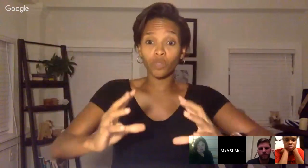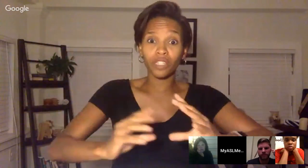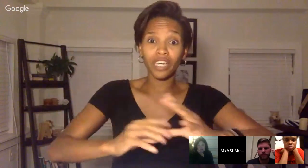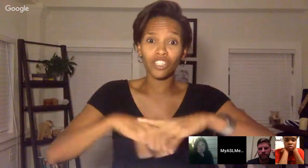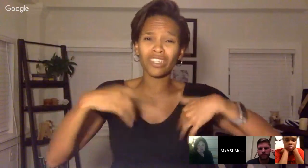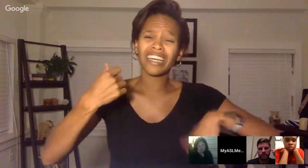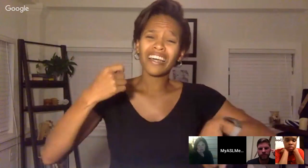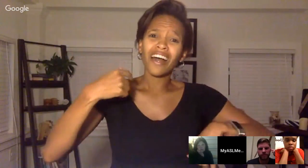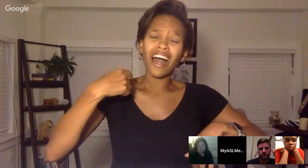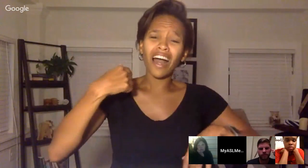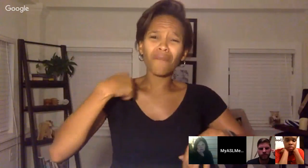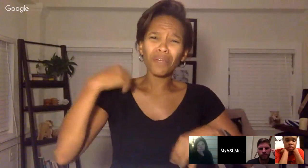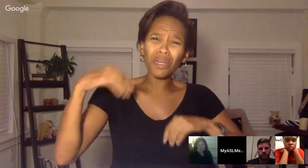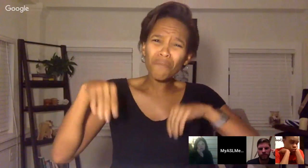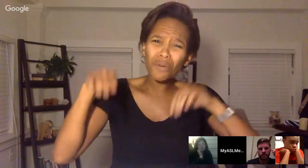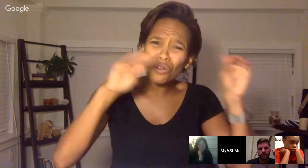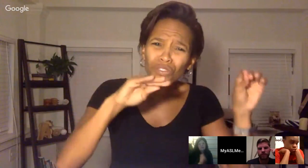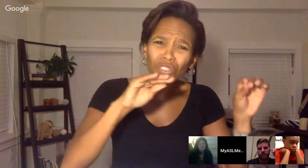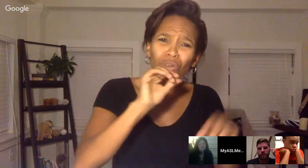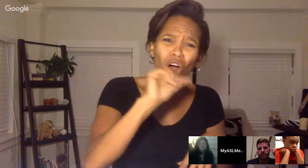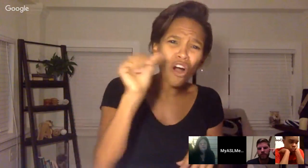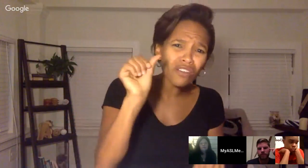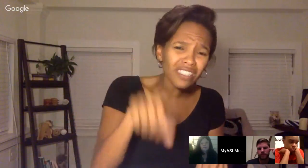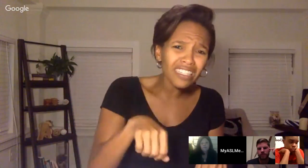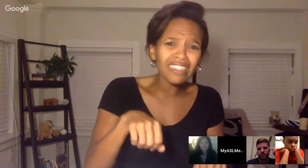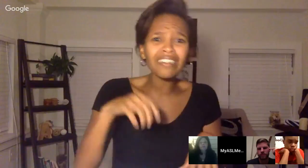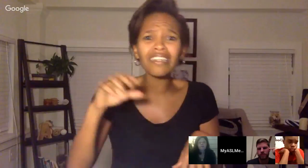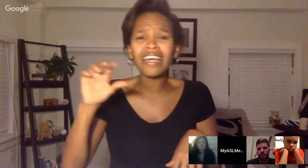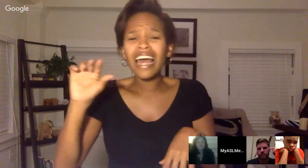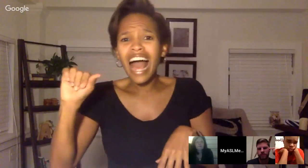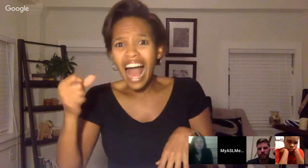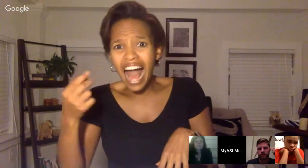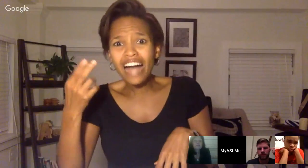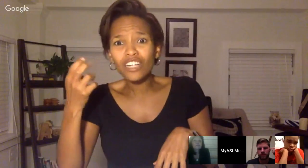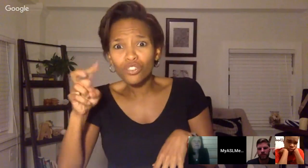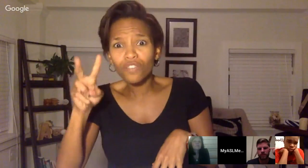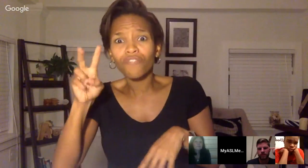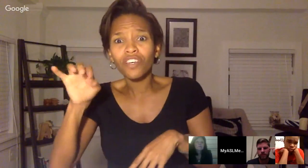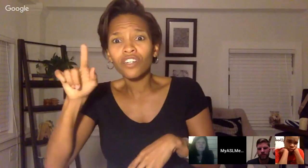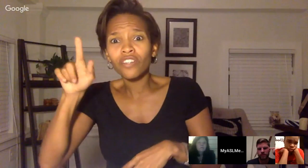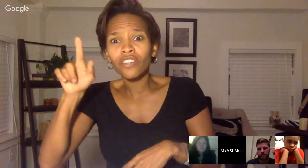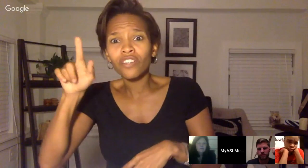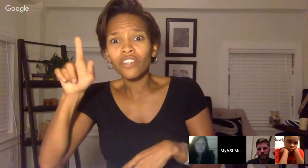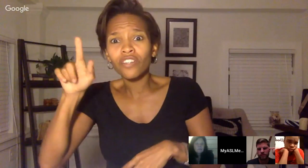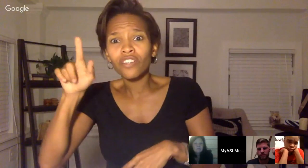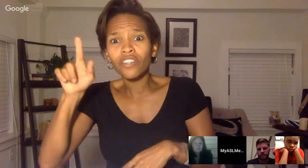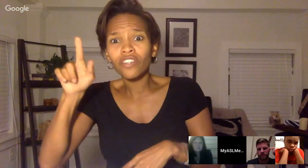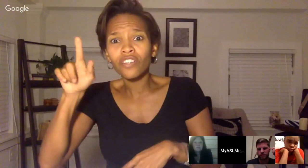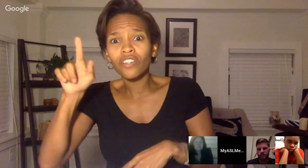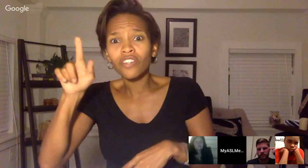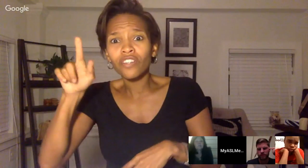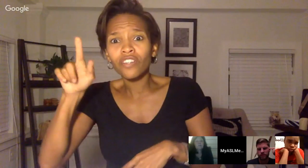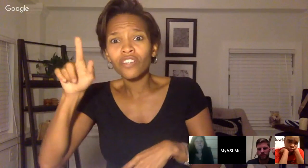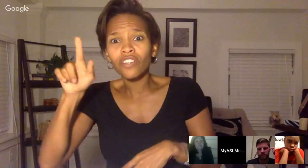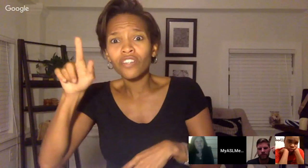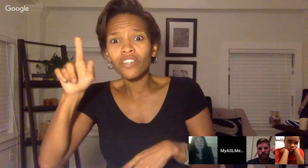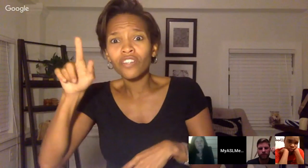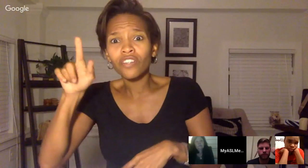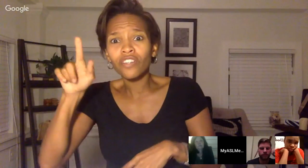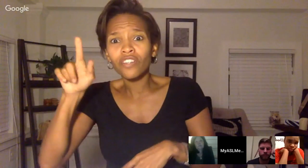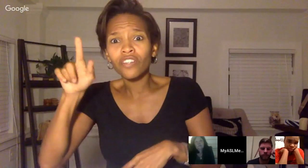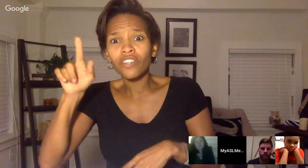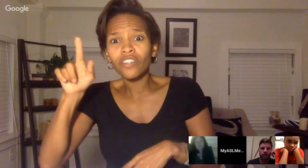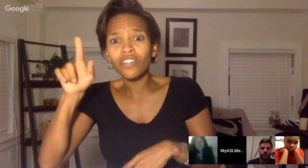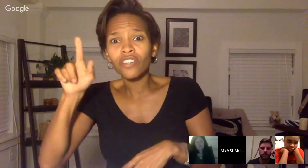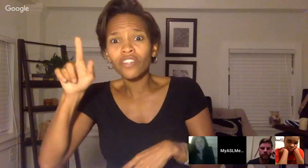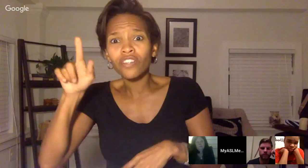with that interpretation. Me moved to Austin, Asheville, that was a better finger spelling,